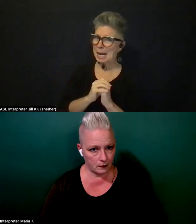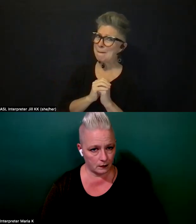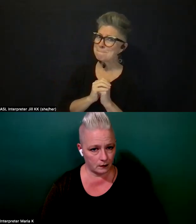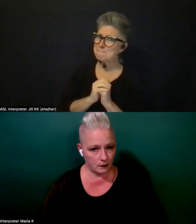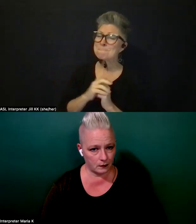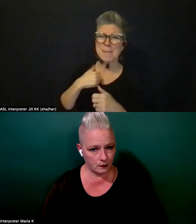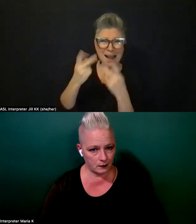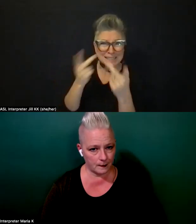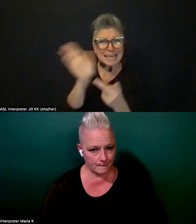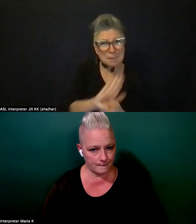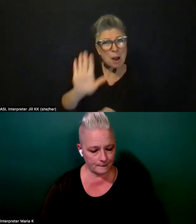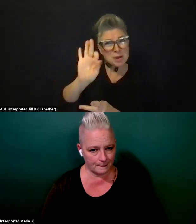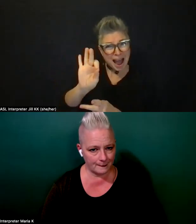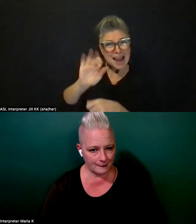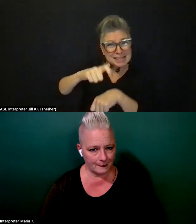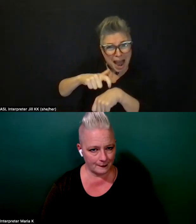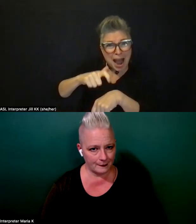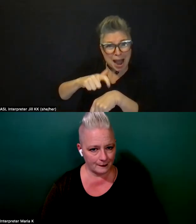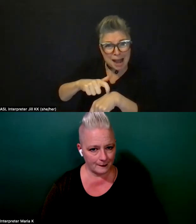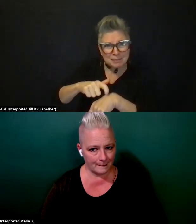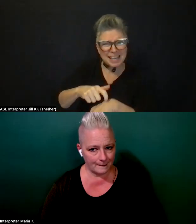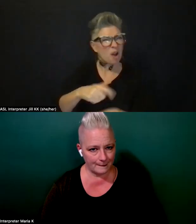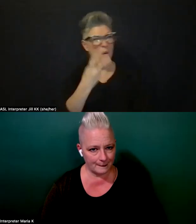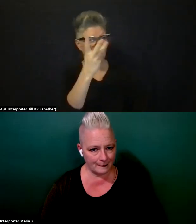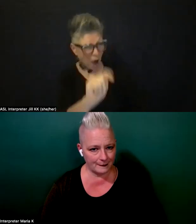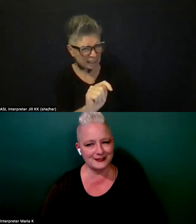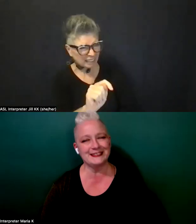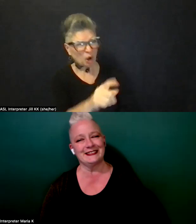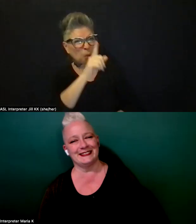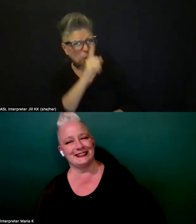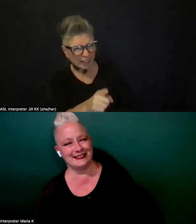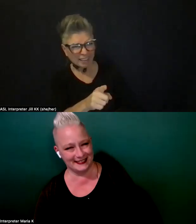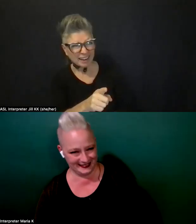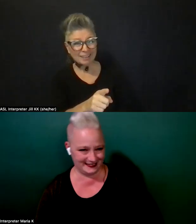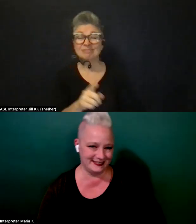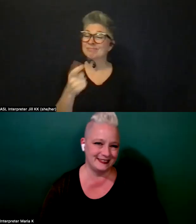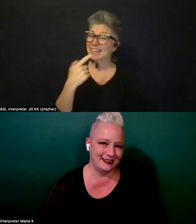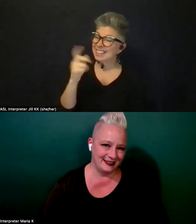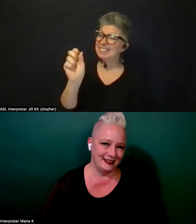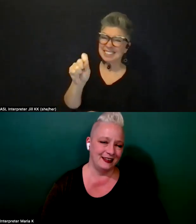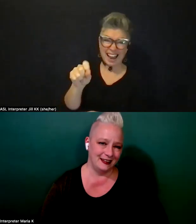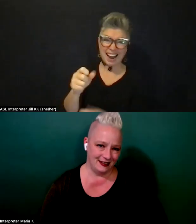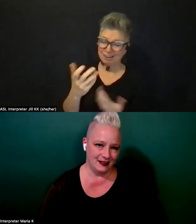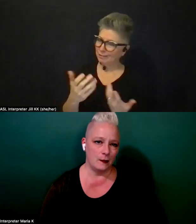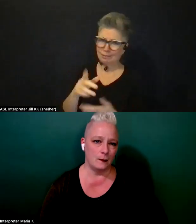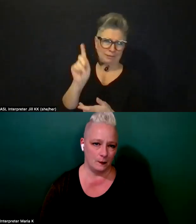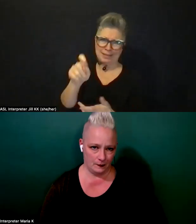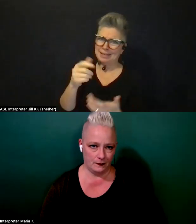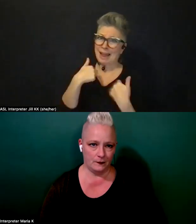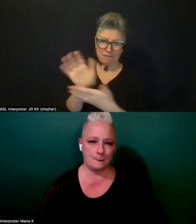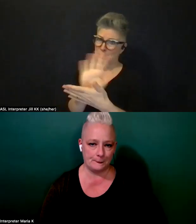I've seen it about 9 times. He was like, what? Really? I was like, you need to have a movie night with the